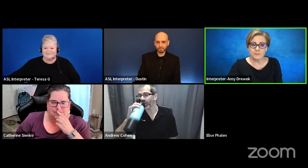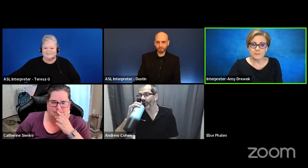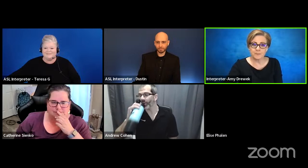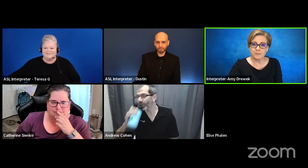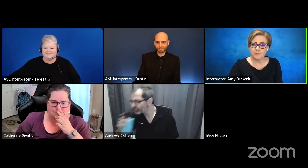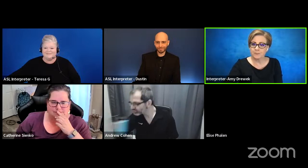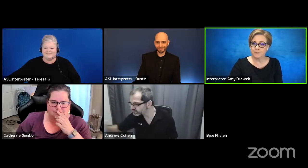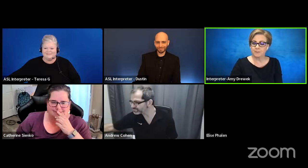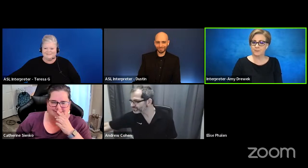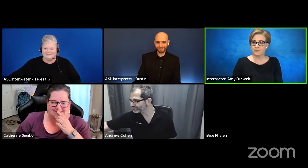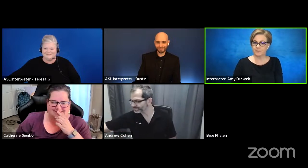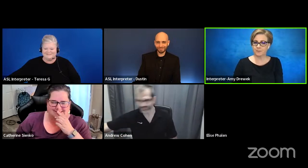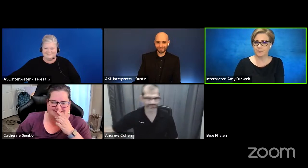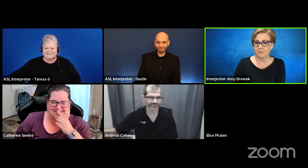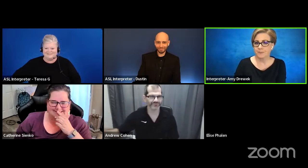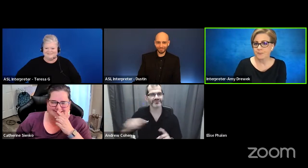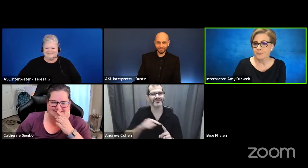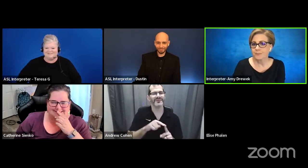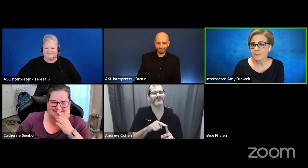with us.